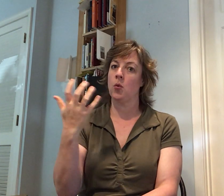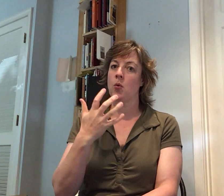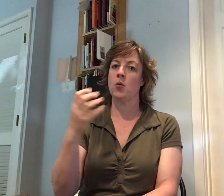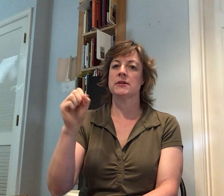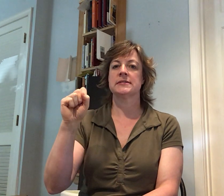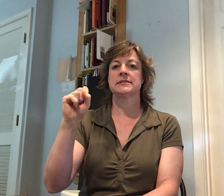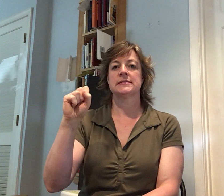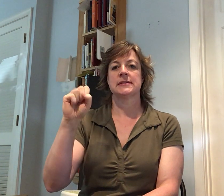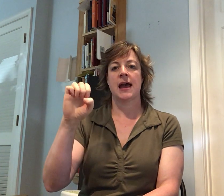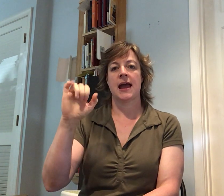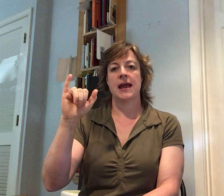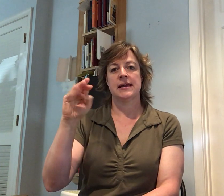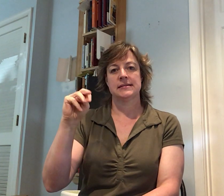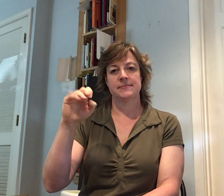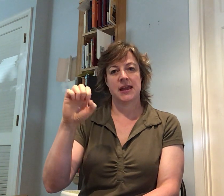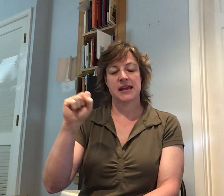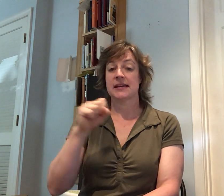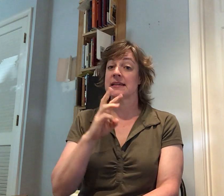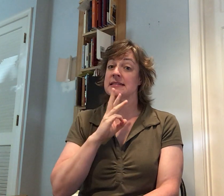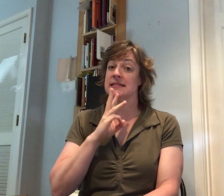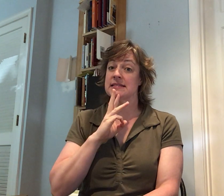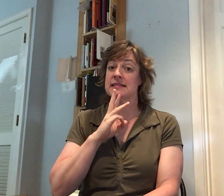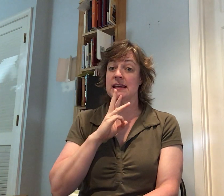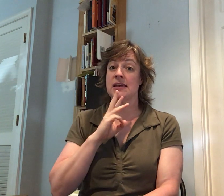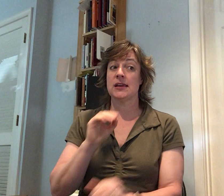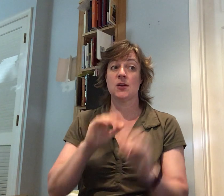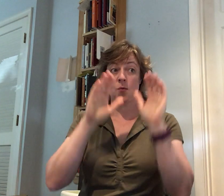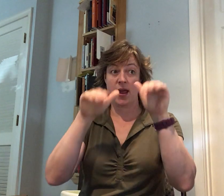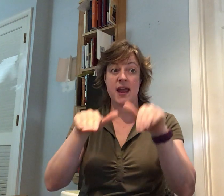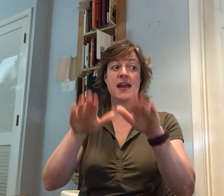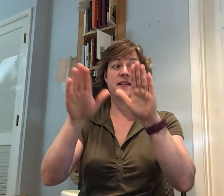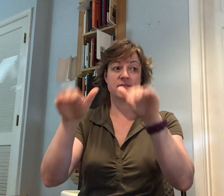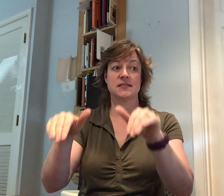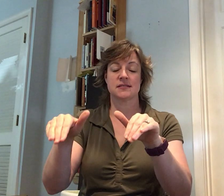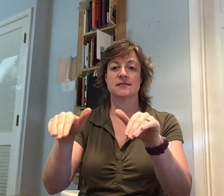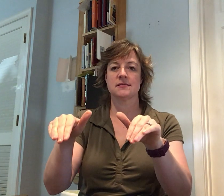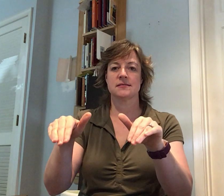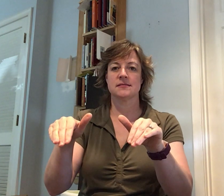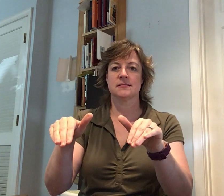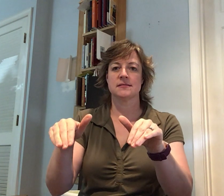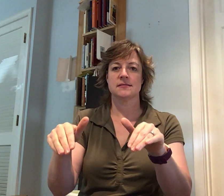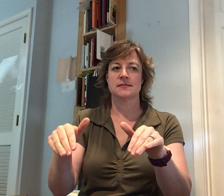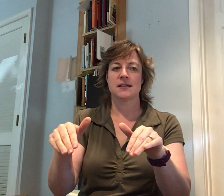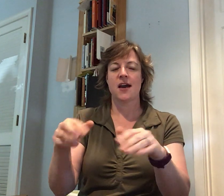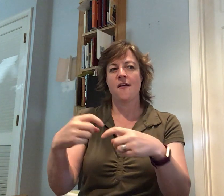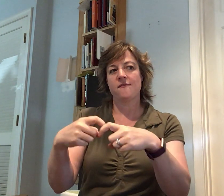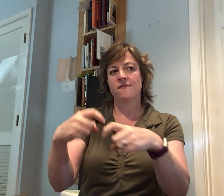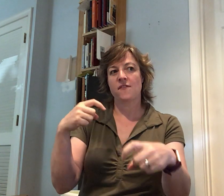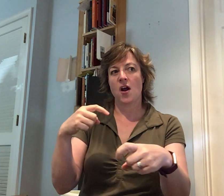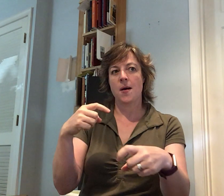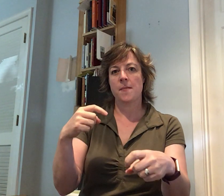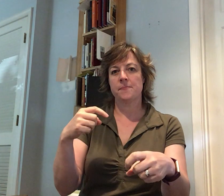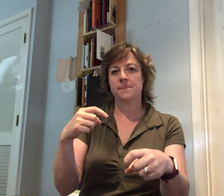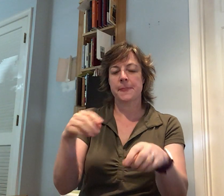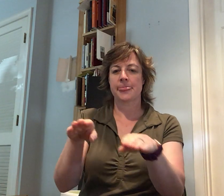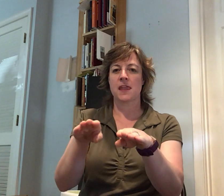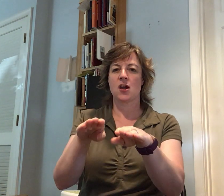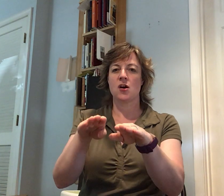waves. These seismic sea waves are caused by sudden changes in the crust due to